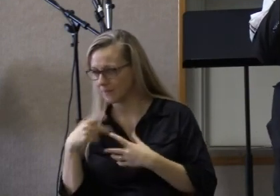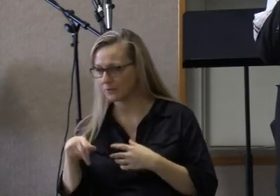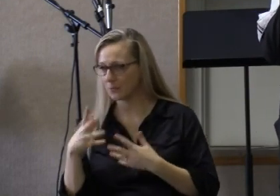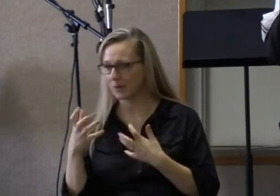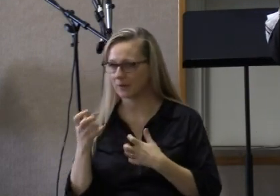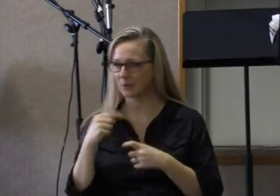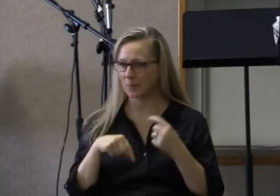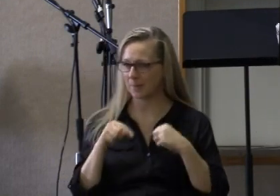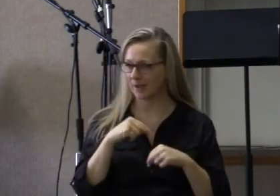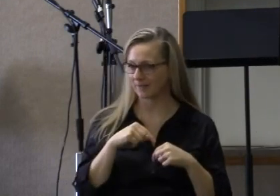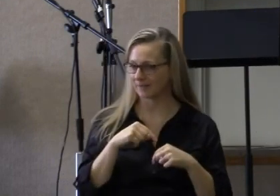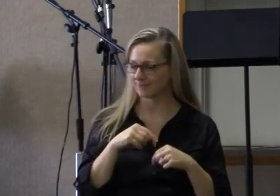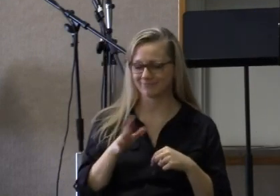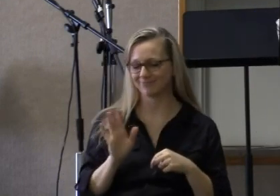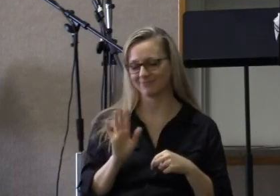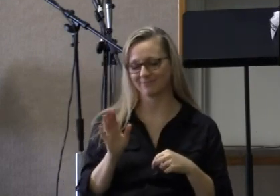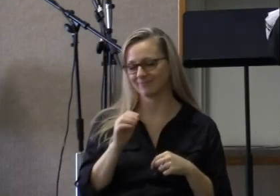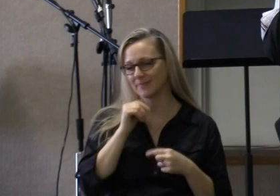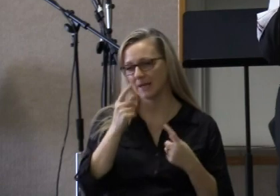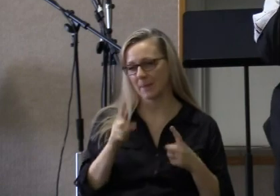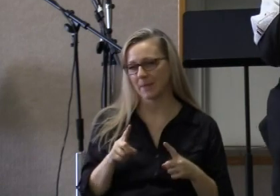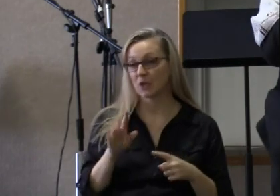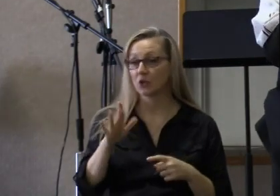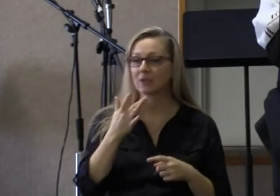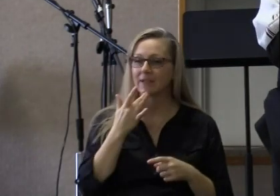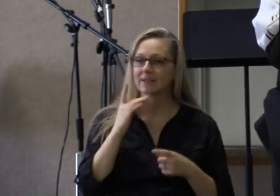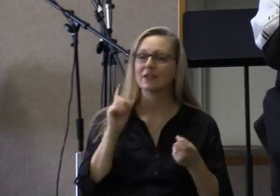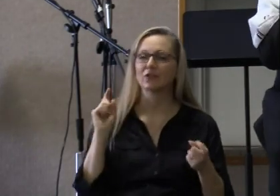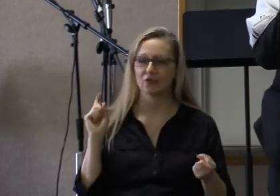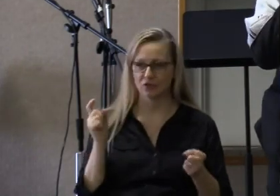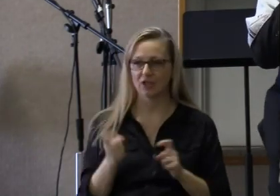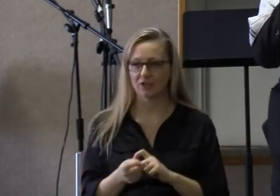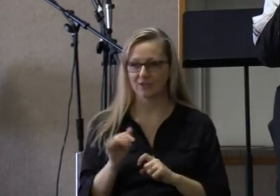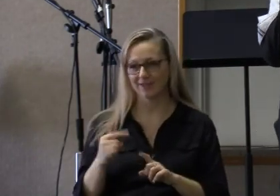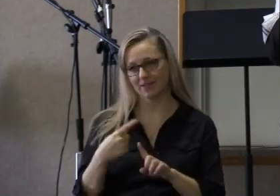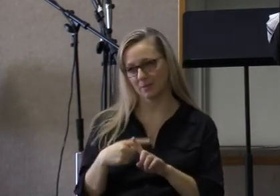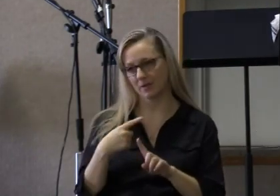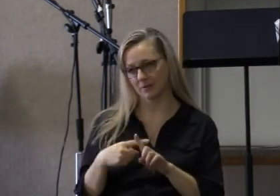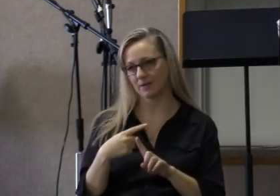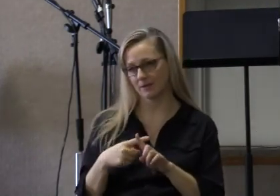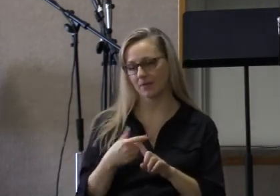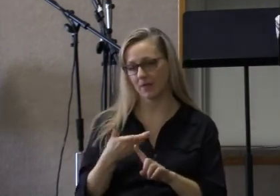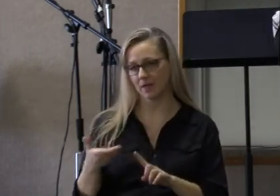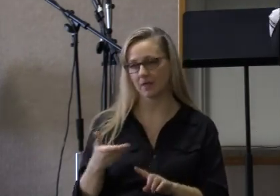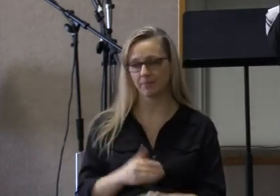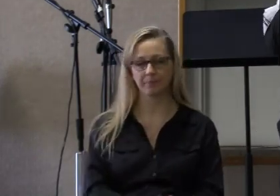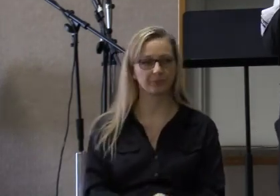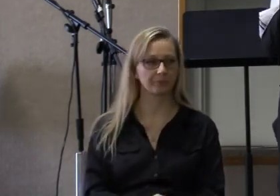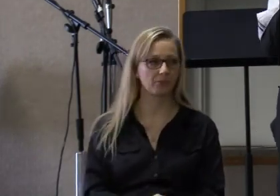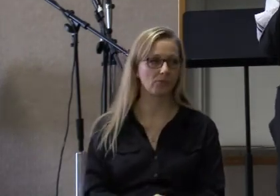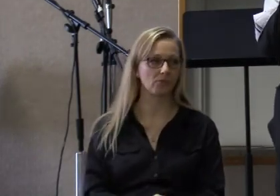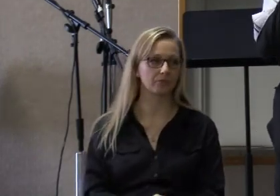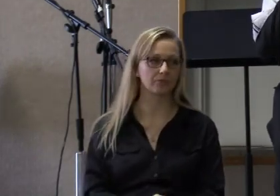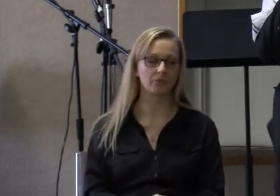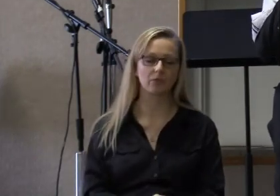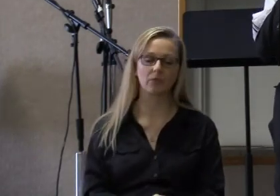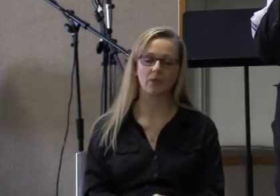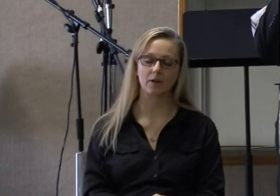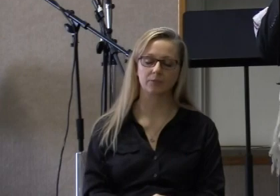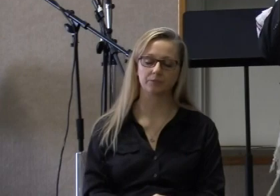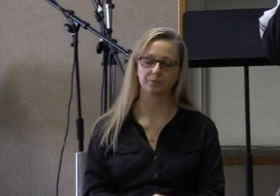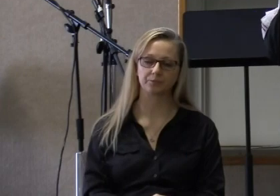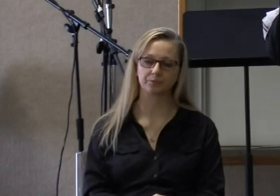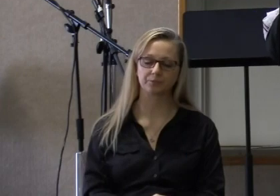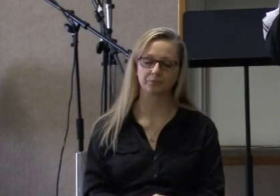but your tastes have changed. See, this kind of change is a positive stronghold. Perhaps this is what Paul was referring